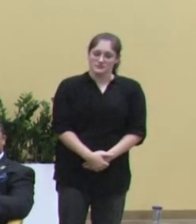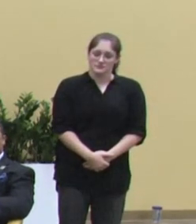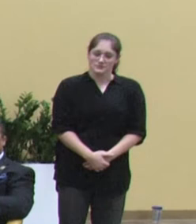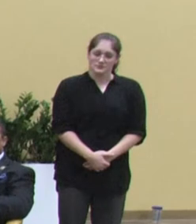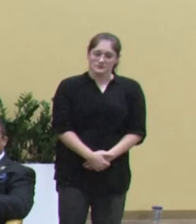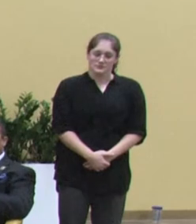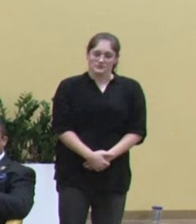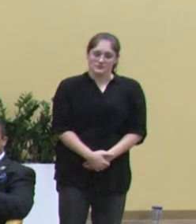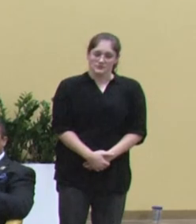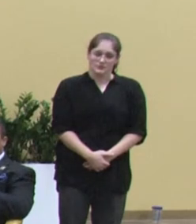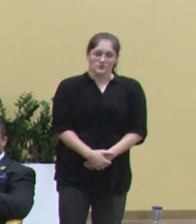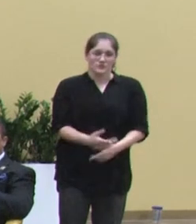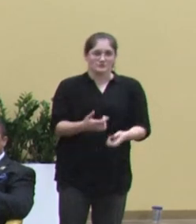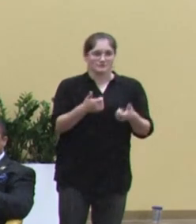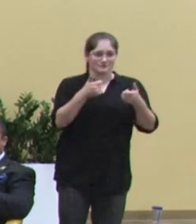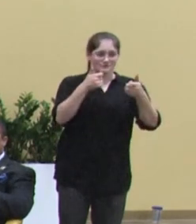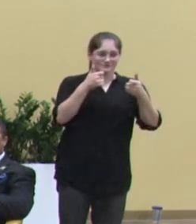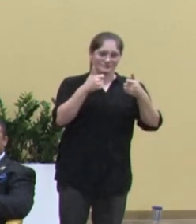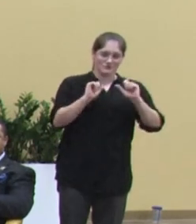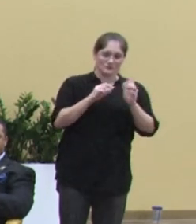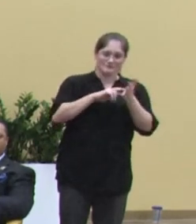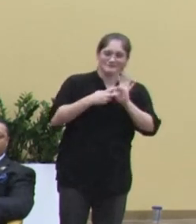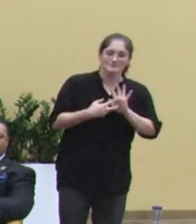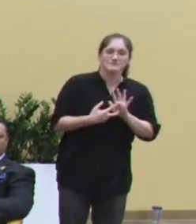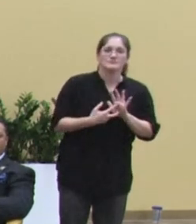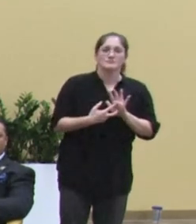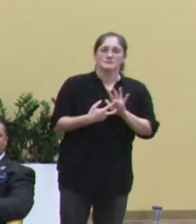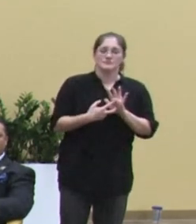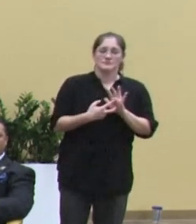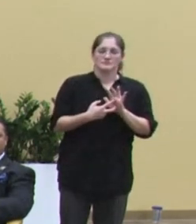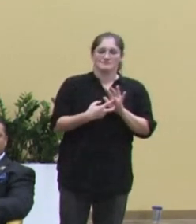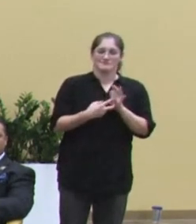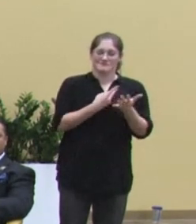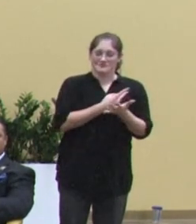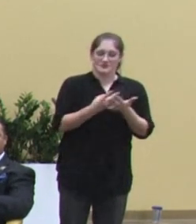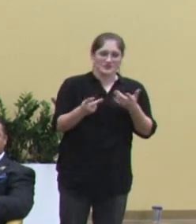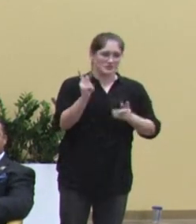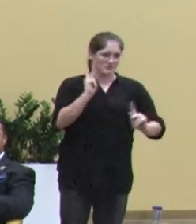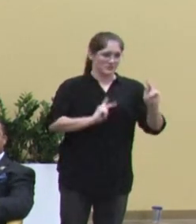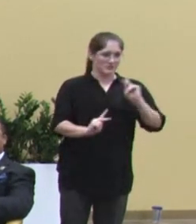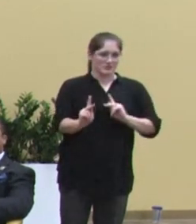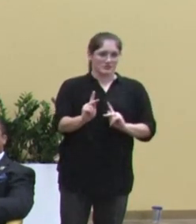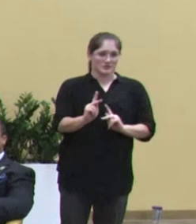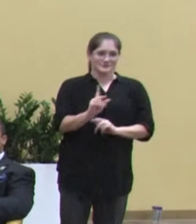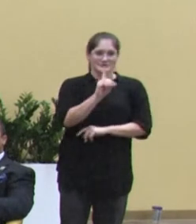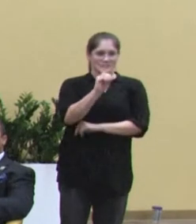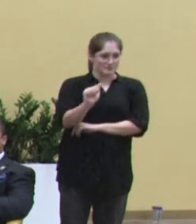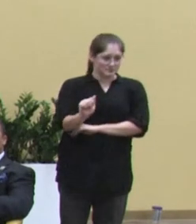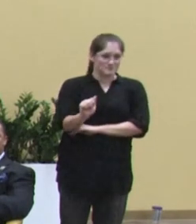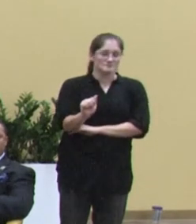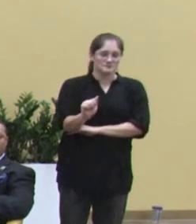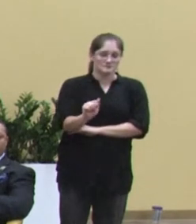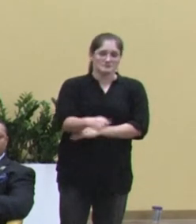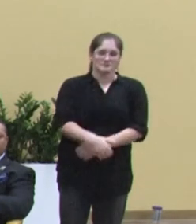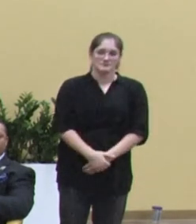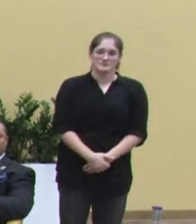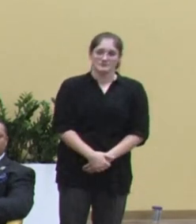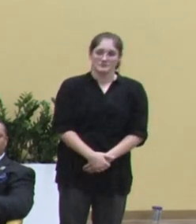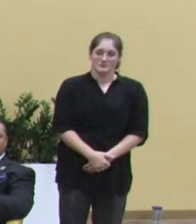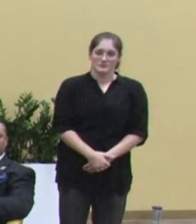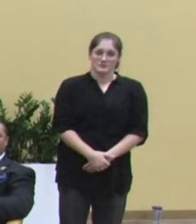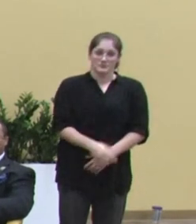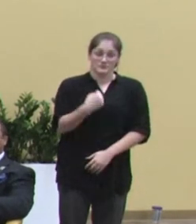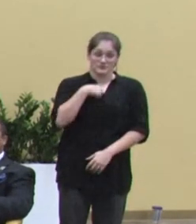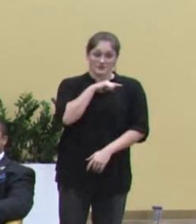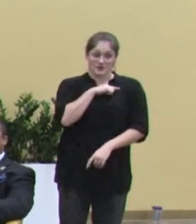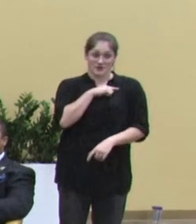basically what I'm trying to say is we have failed folks that are in the disabled community. And we have